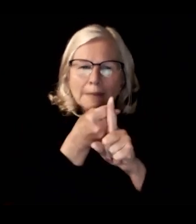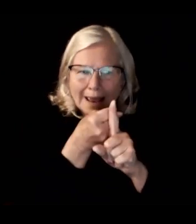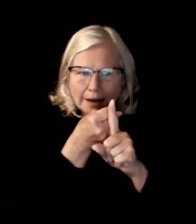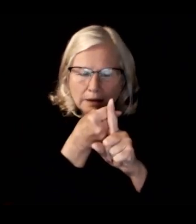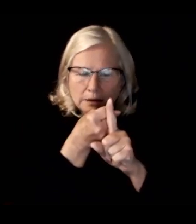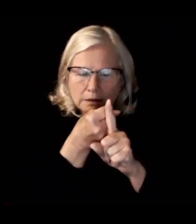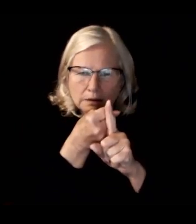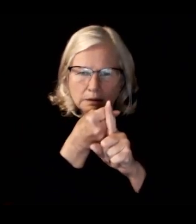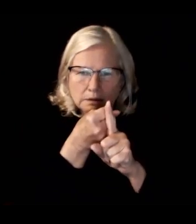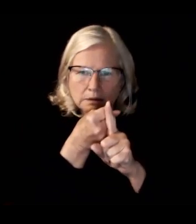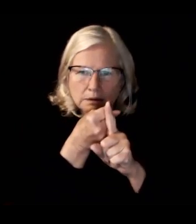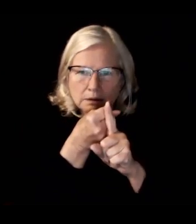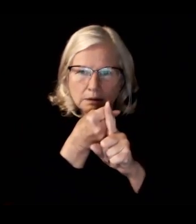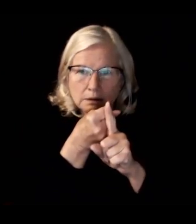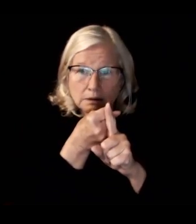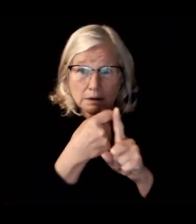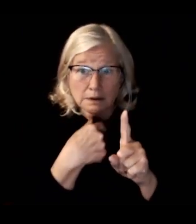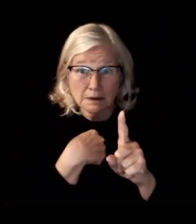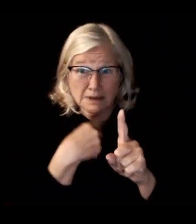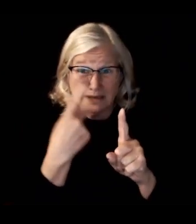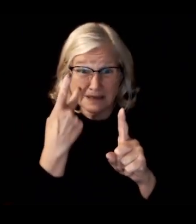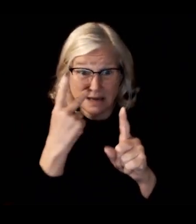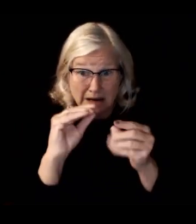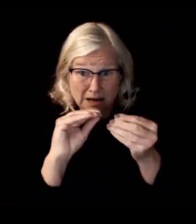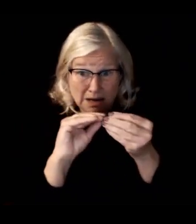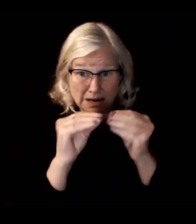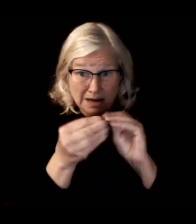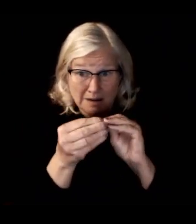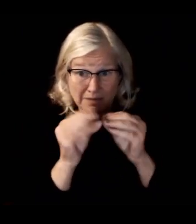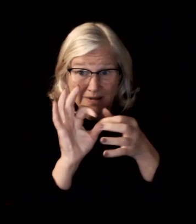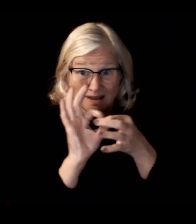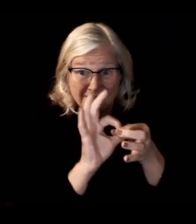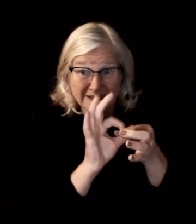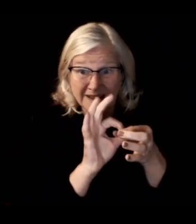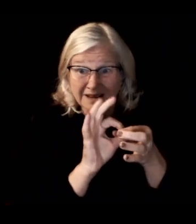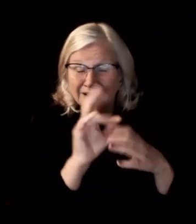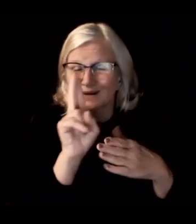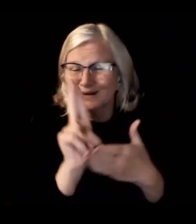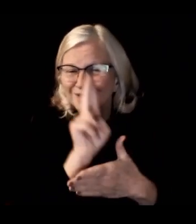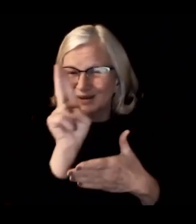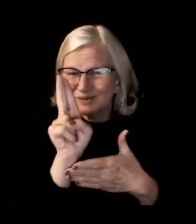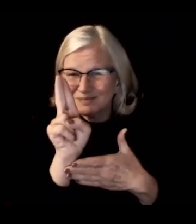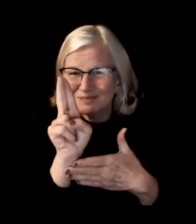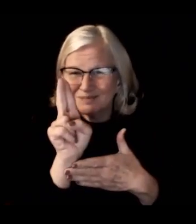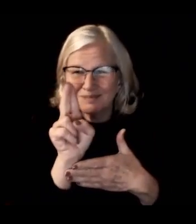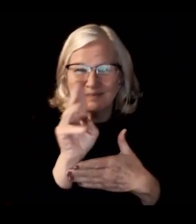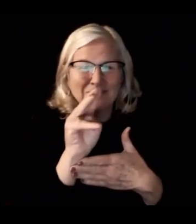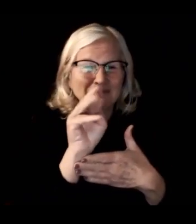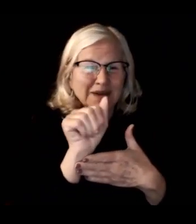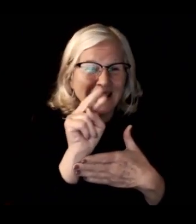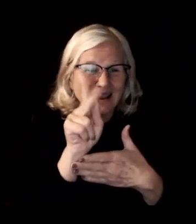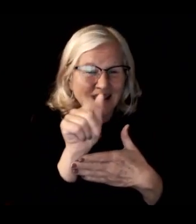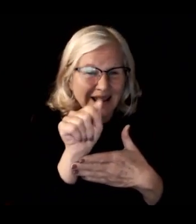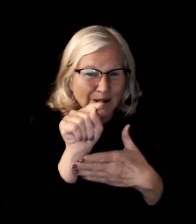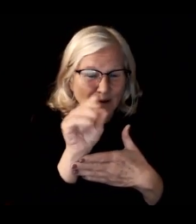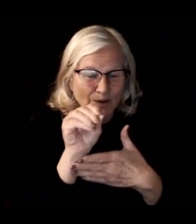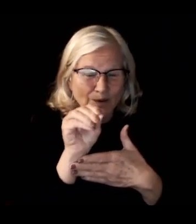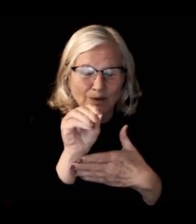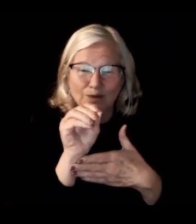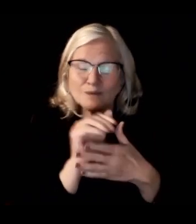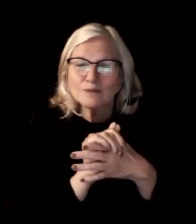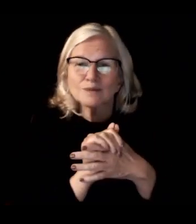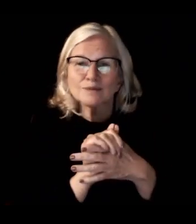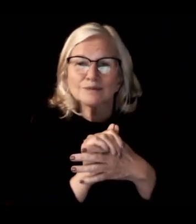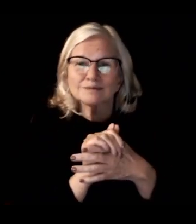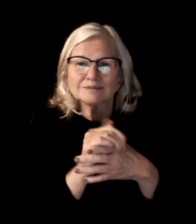associated with Minnesota State University Mankato. And so we'll be continuing to work with that institution. So